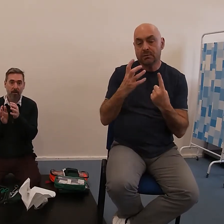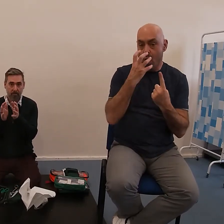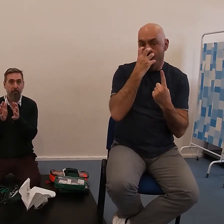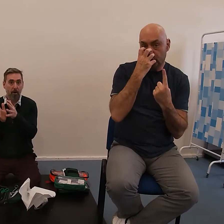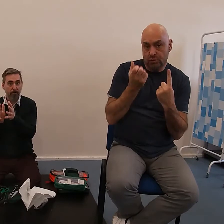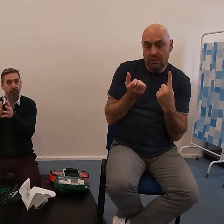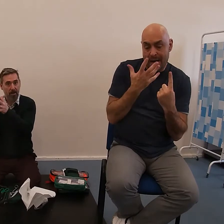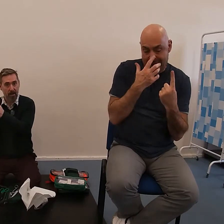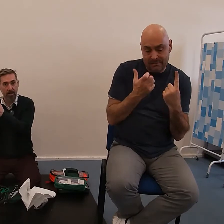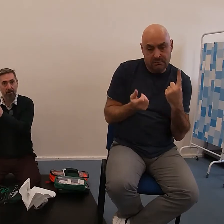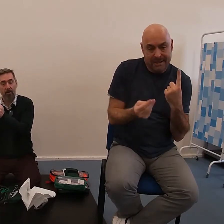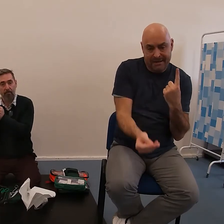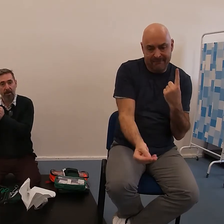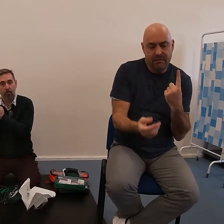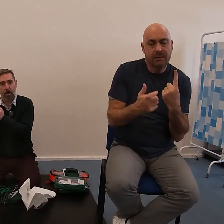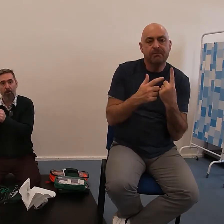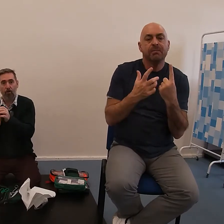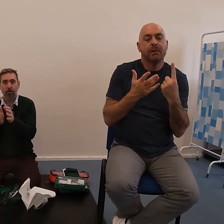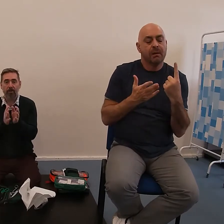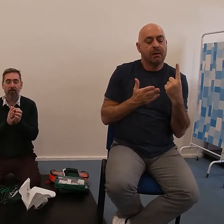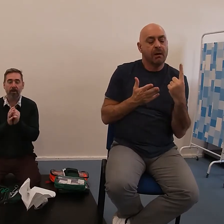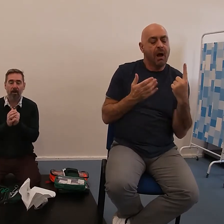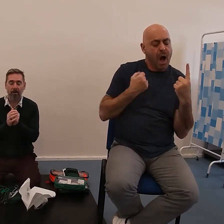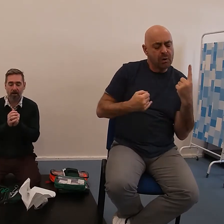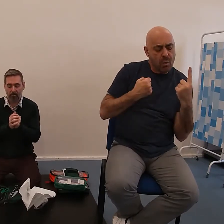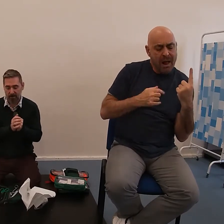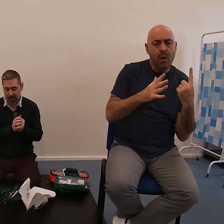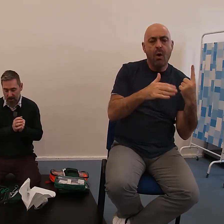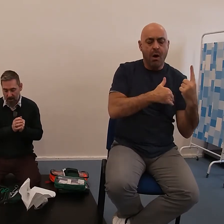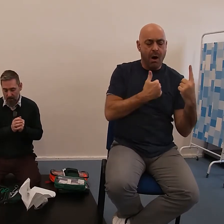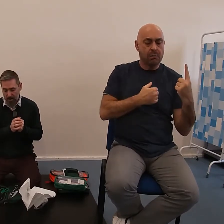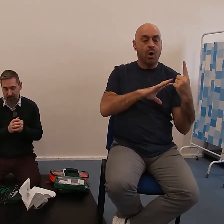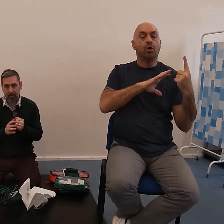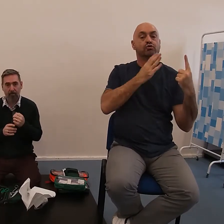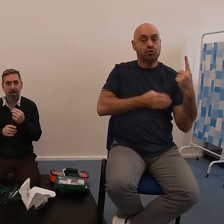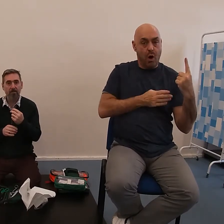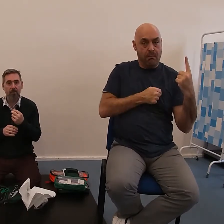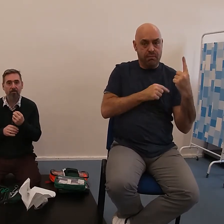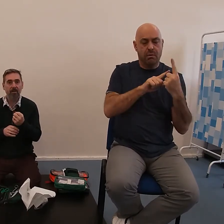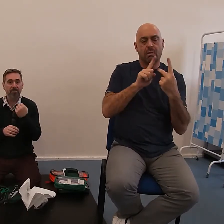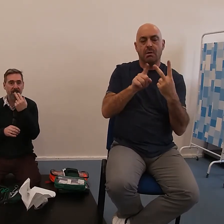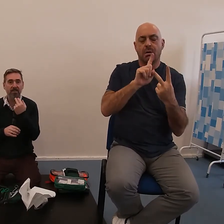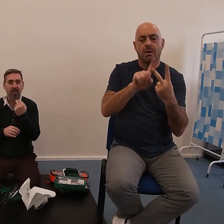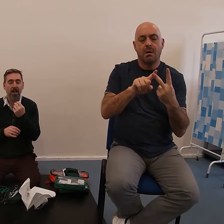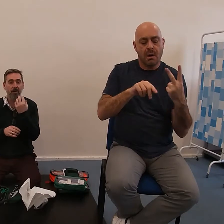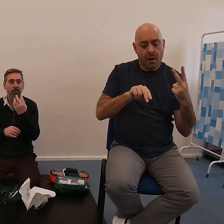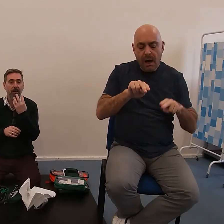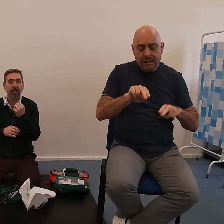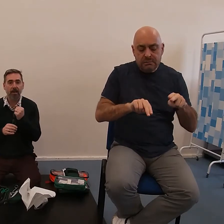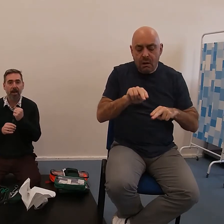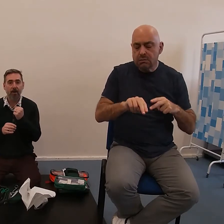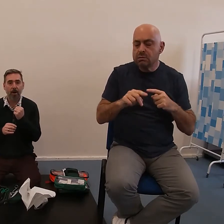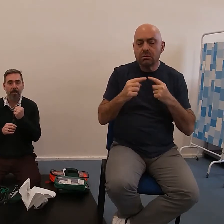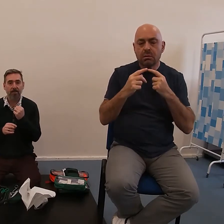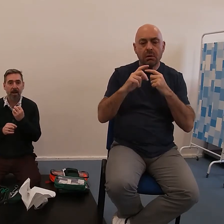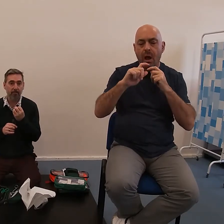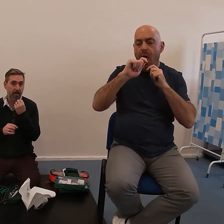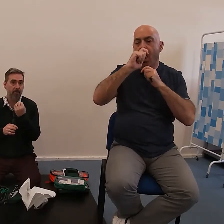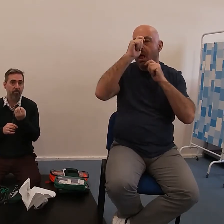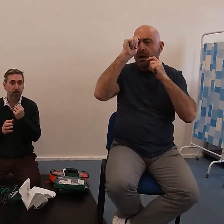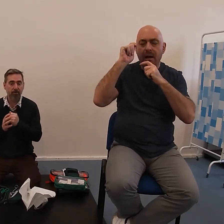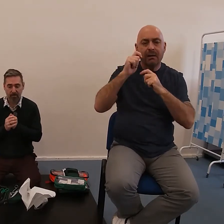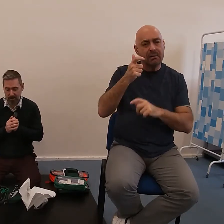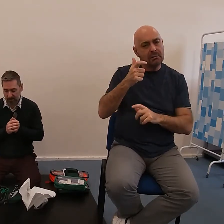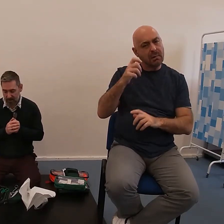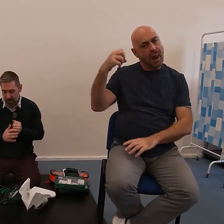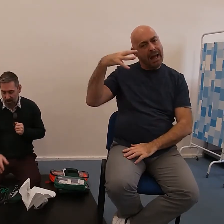someone, both in being unwell or if they're in cardiac arrest. We have the means of assessing and looking in airways and